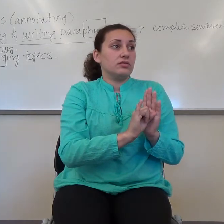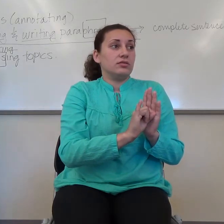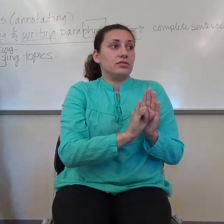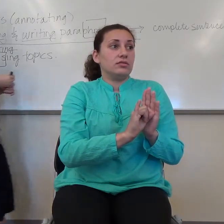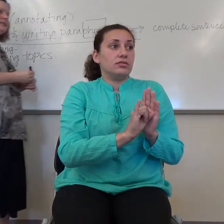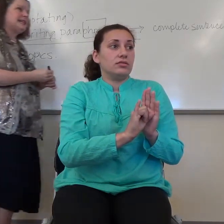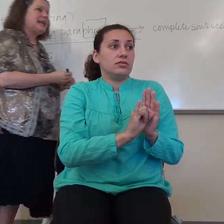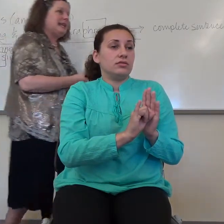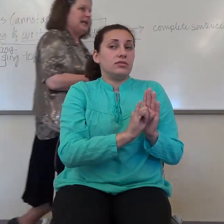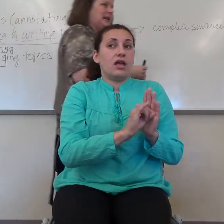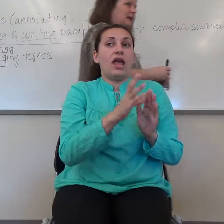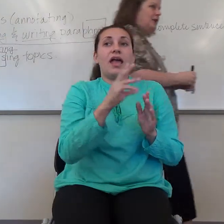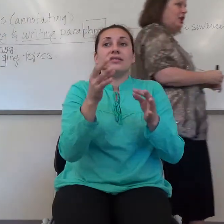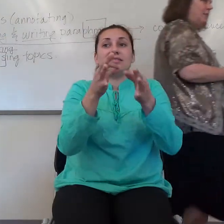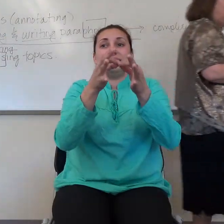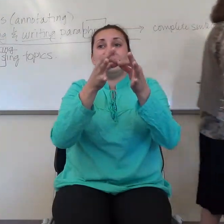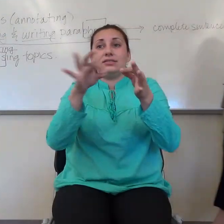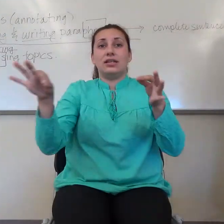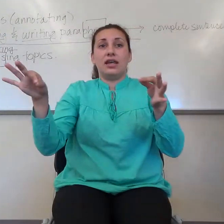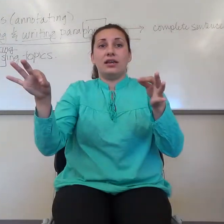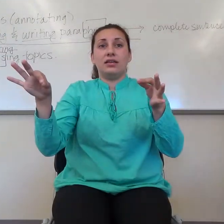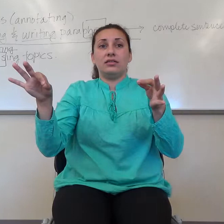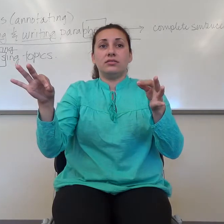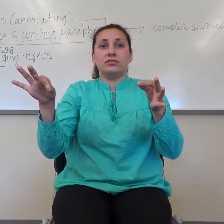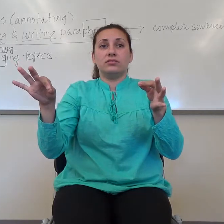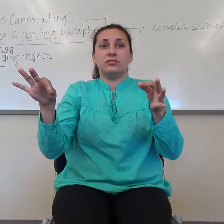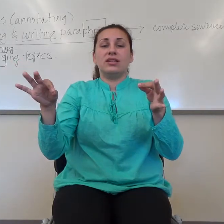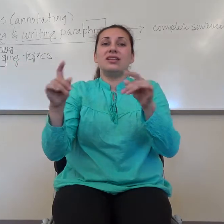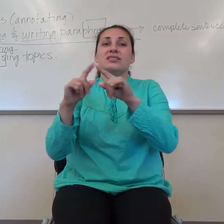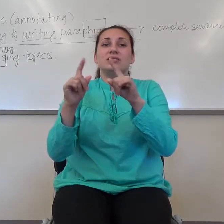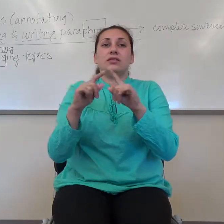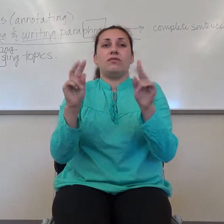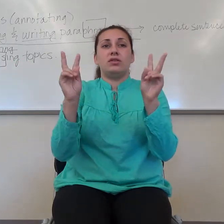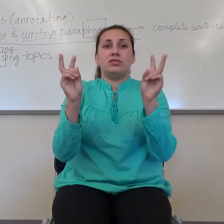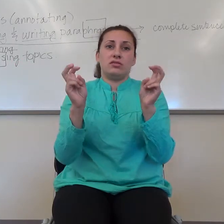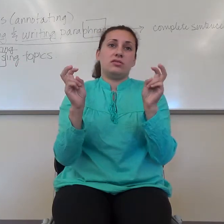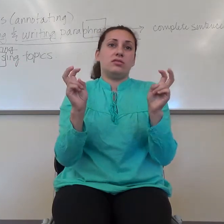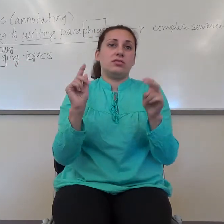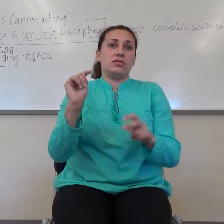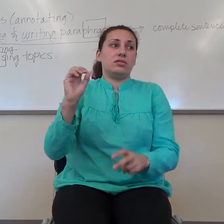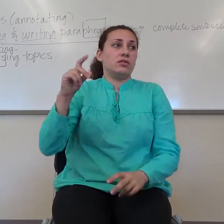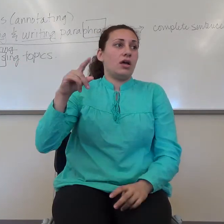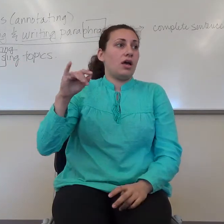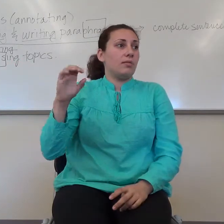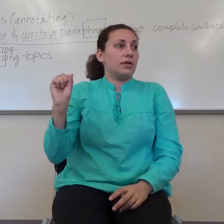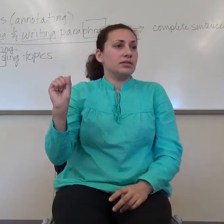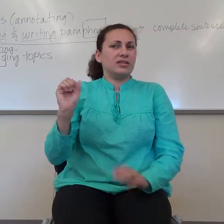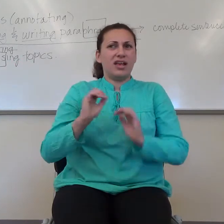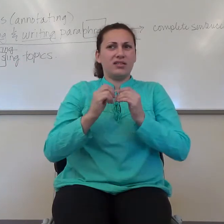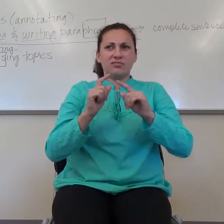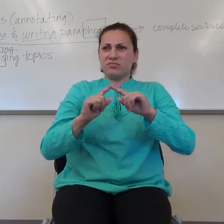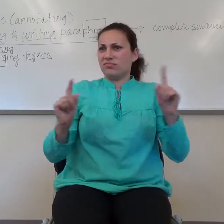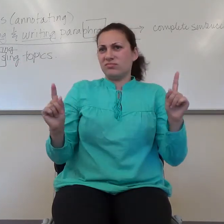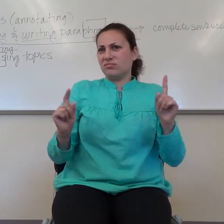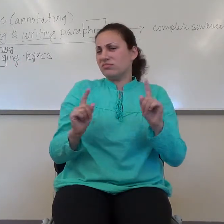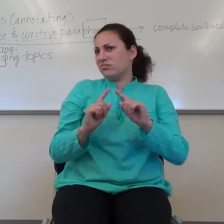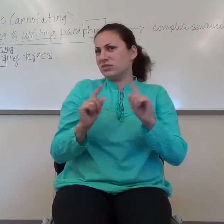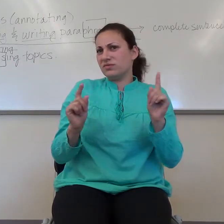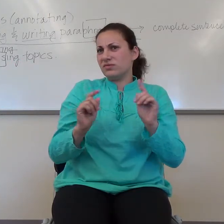and stating topics, okay? What's the difference? Why do